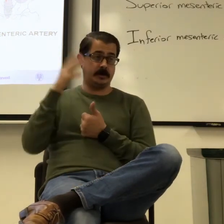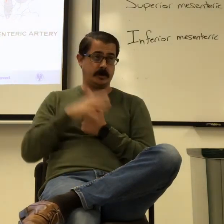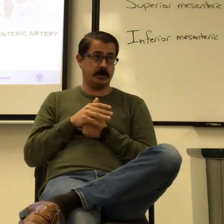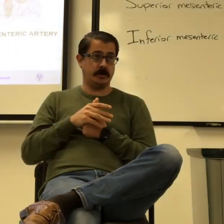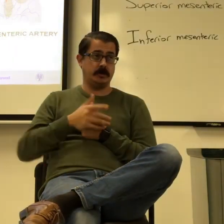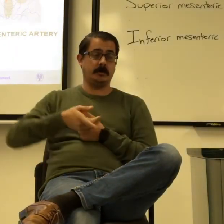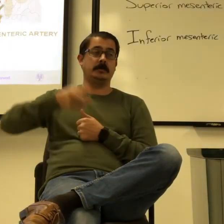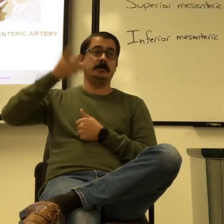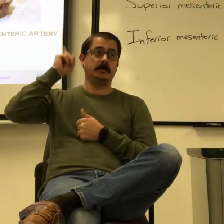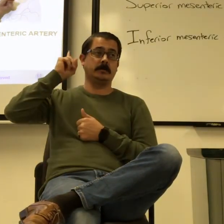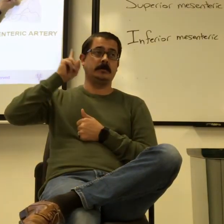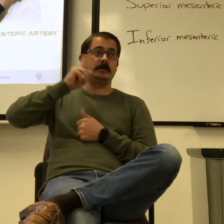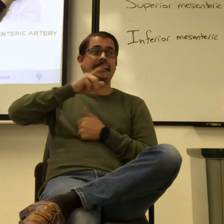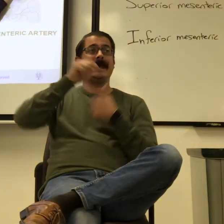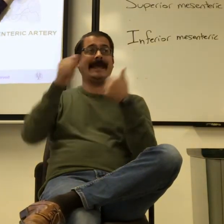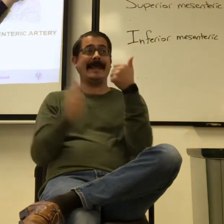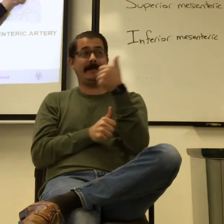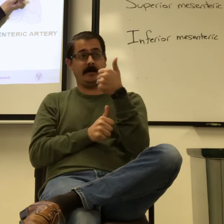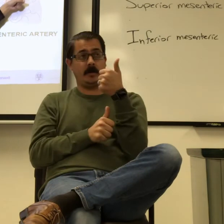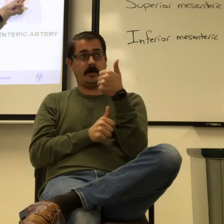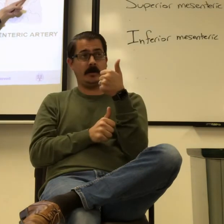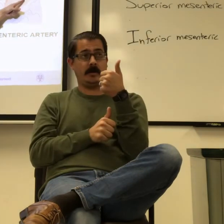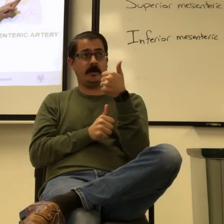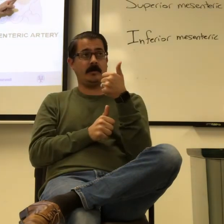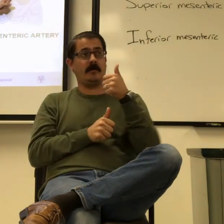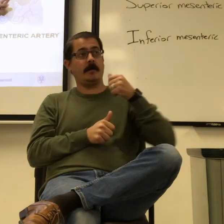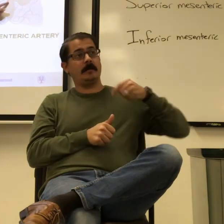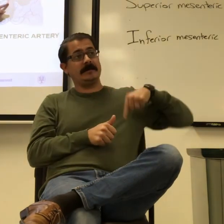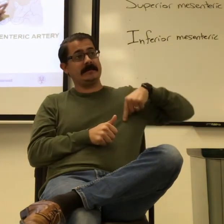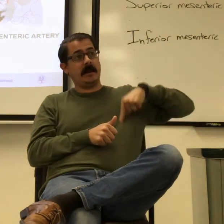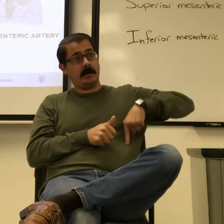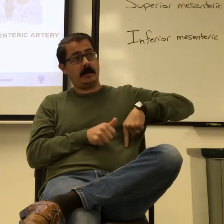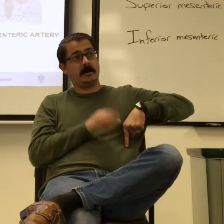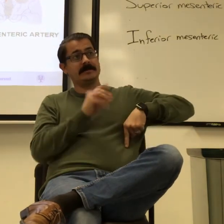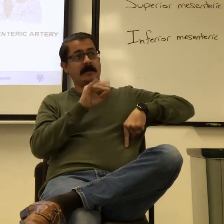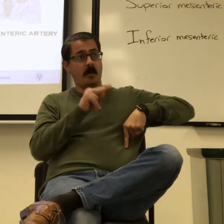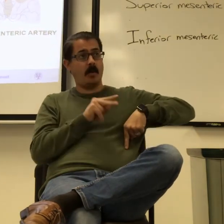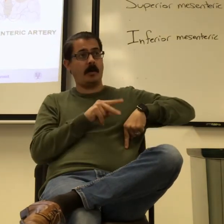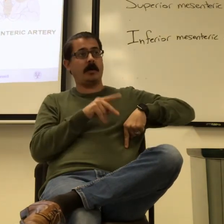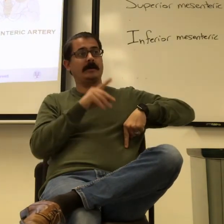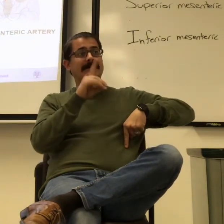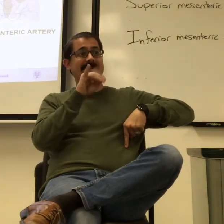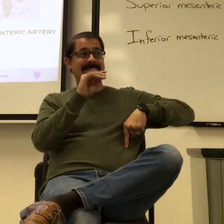And there's the inferior supplying blood from descending colon, sigmoid colon, and all that.